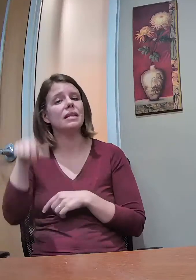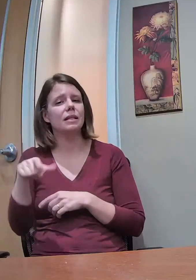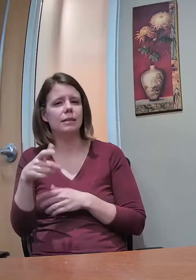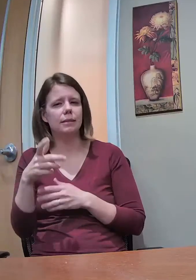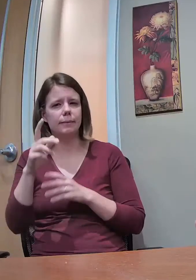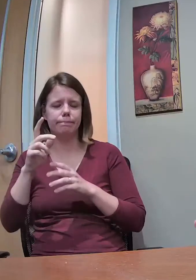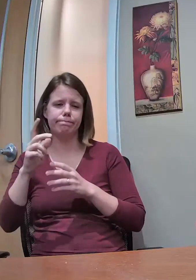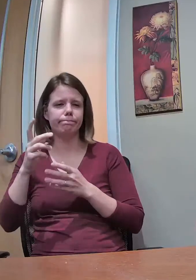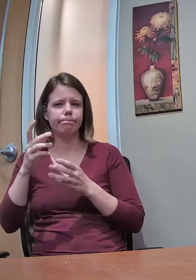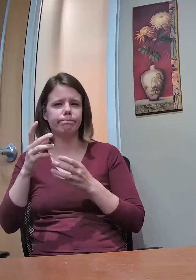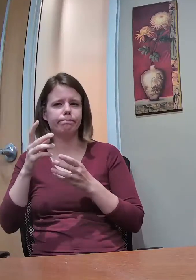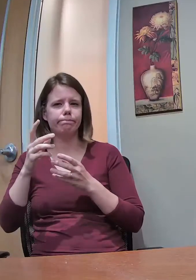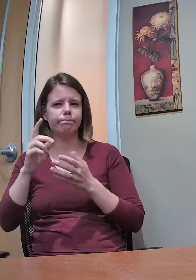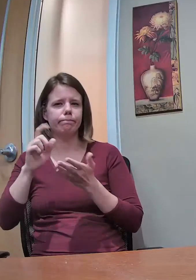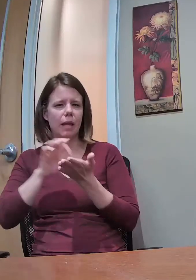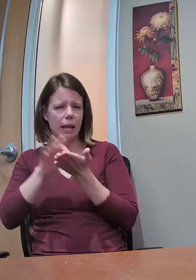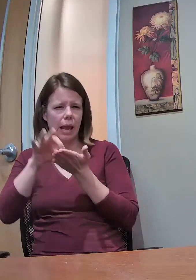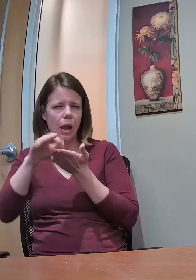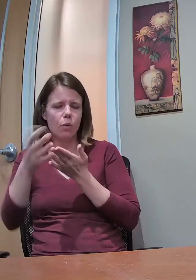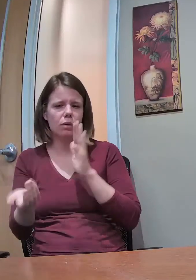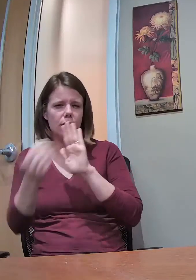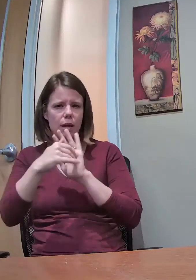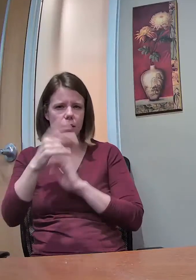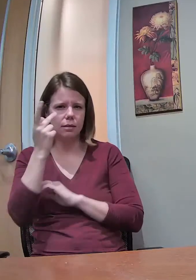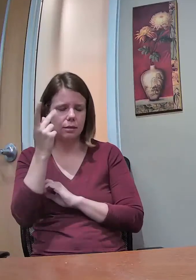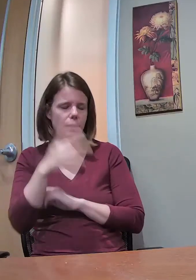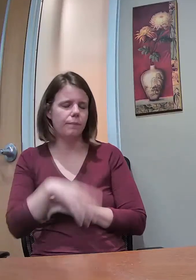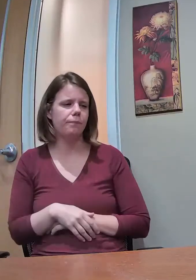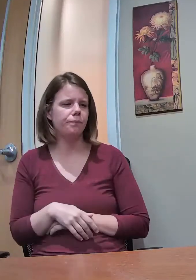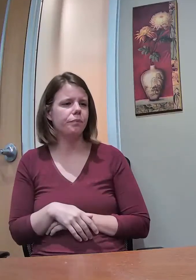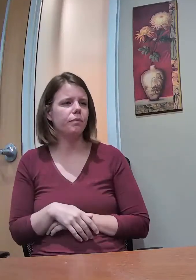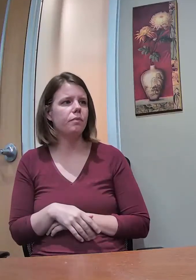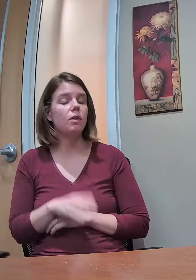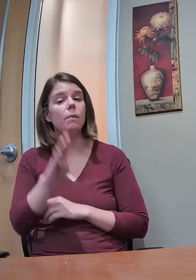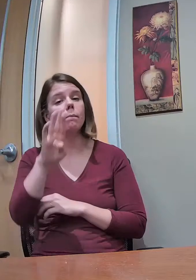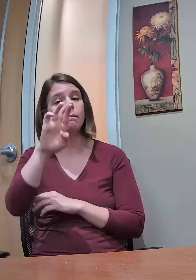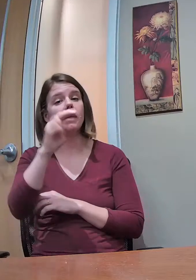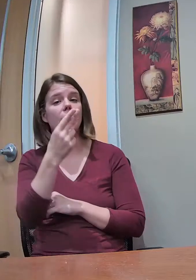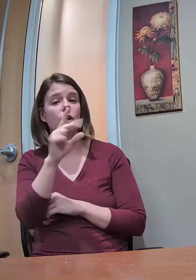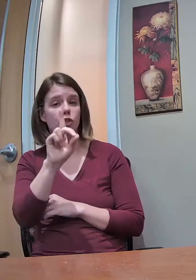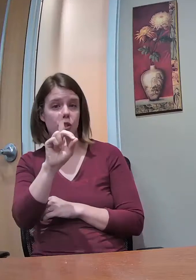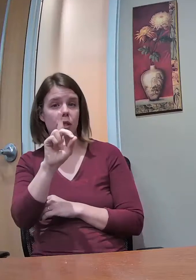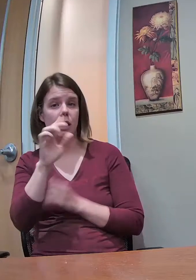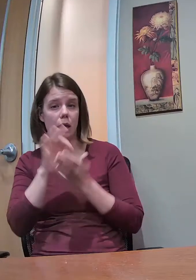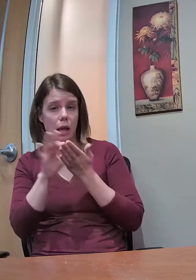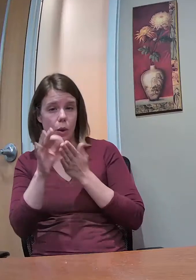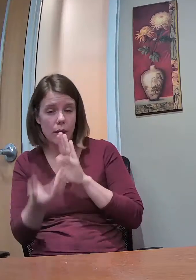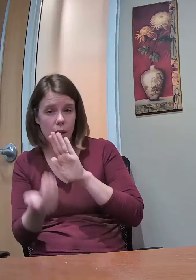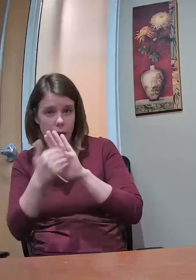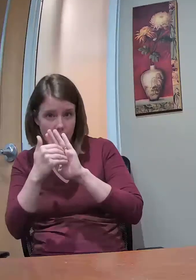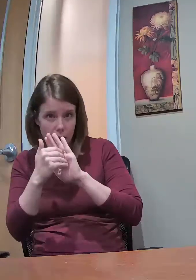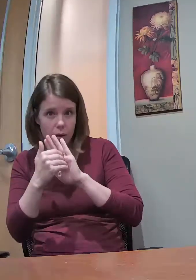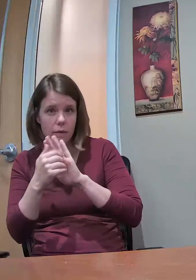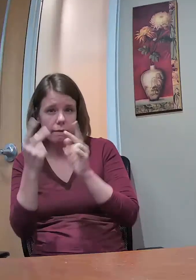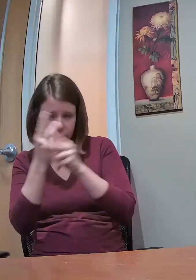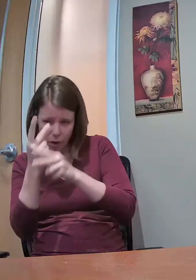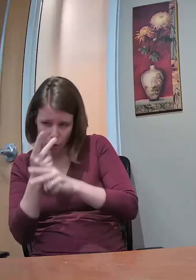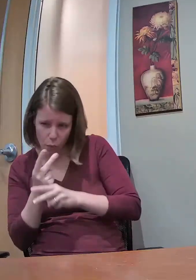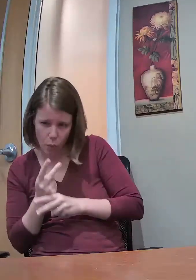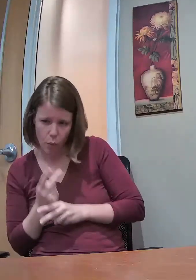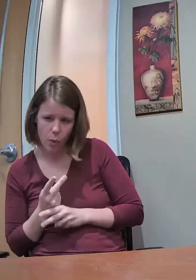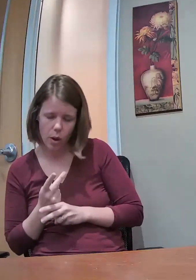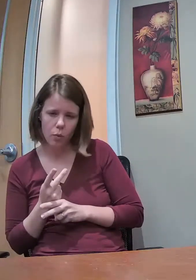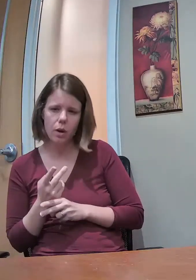been immunized, new staff coming, that kind of thing. So BRHD will recalculate the immunization